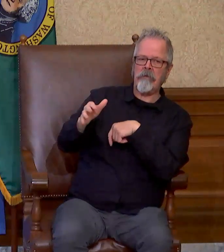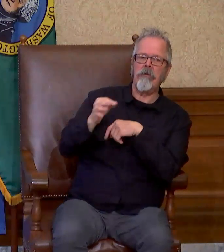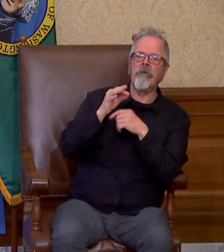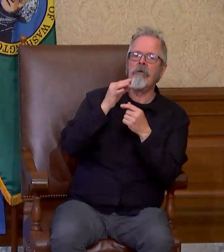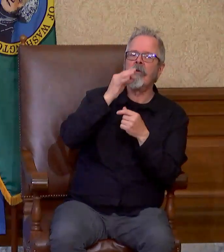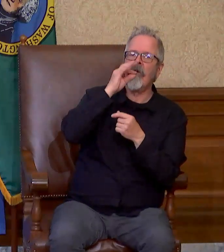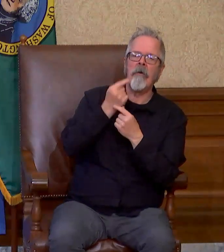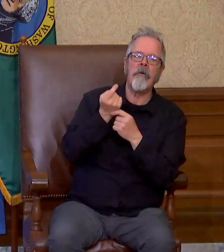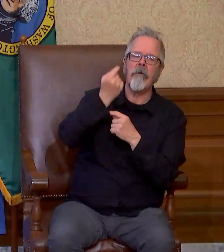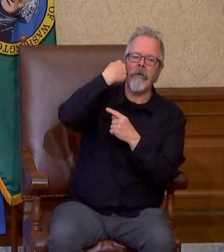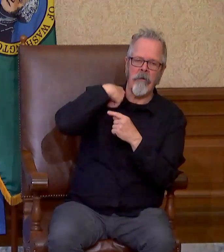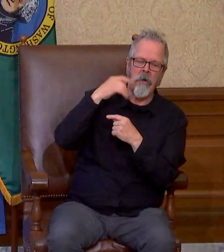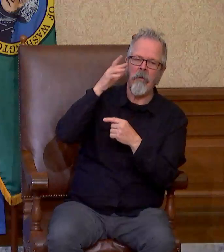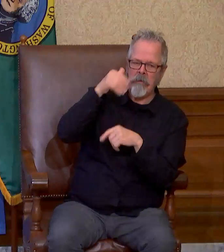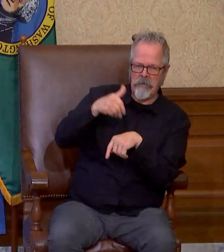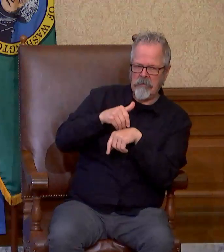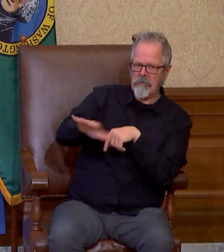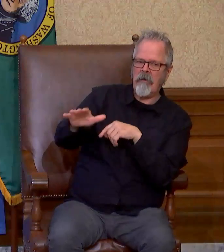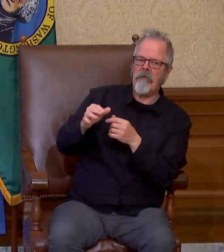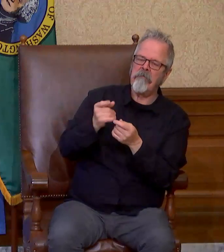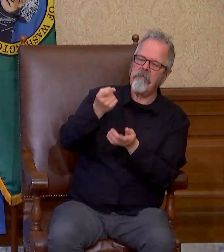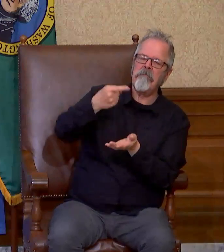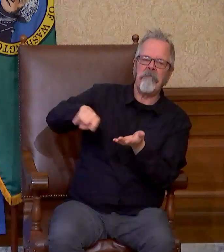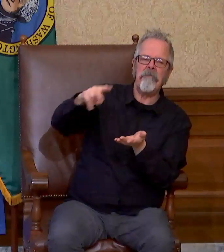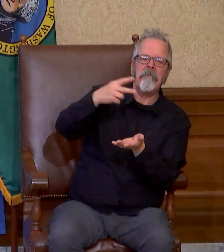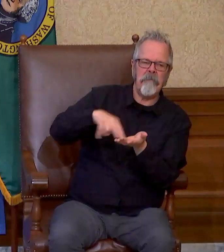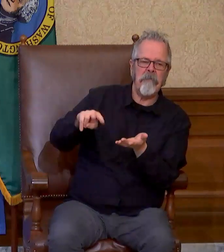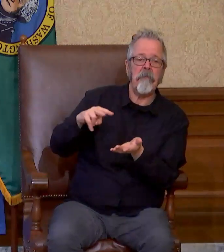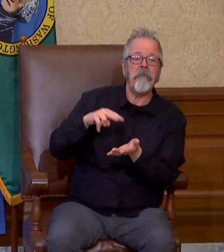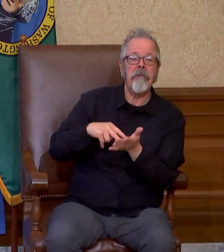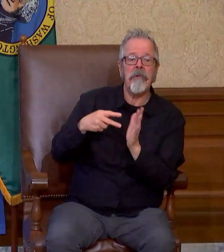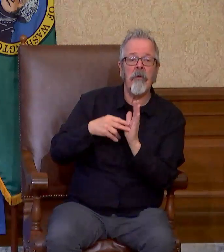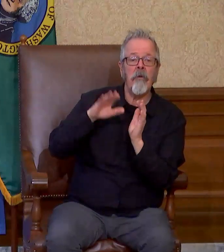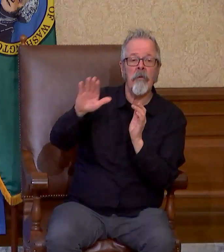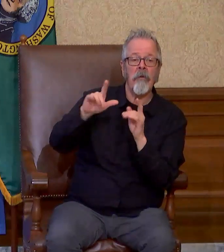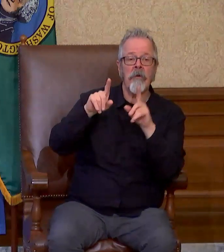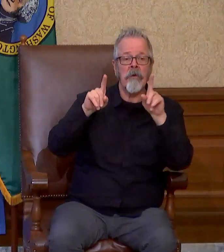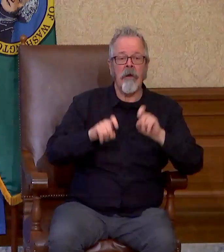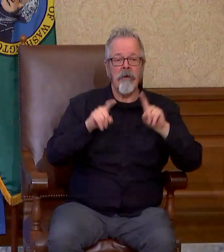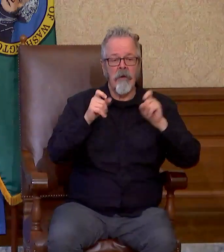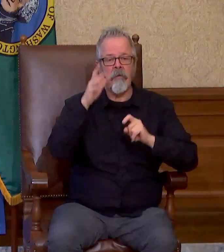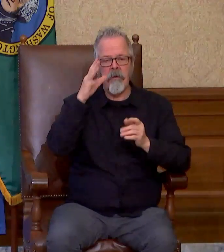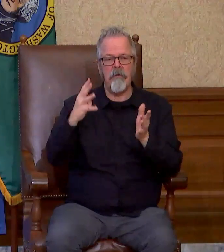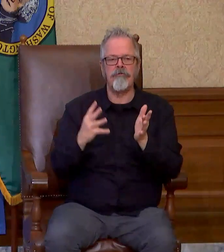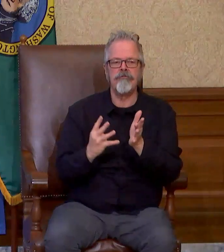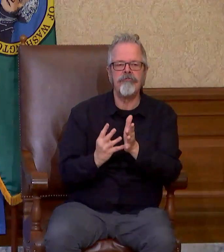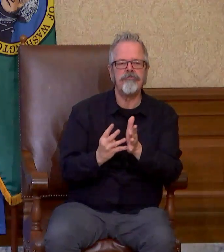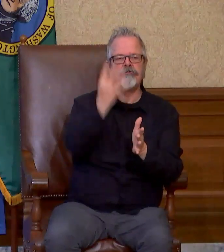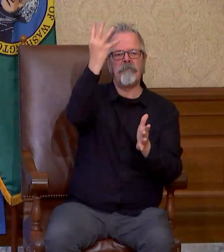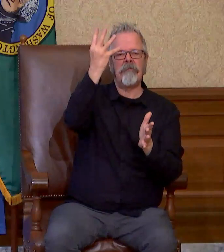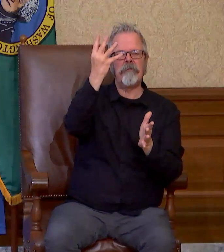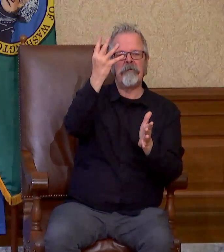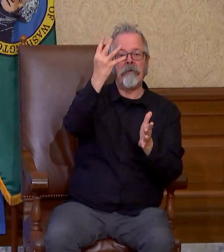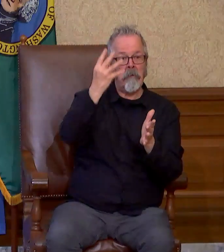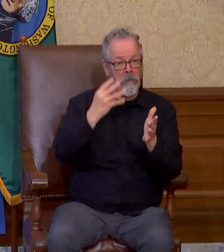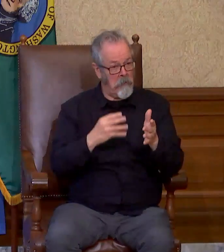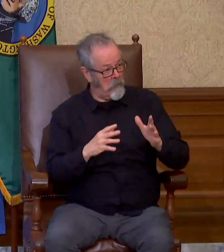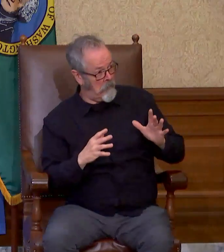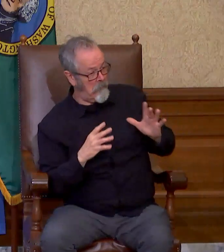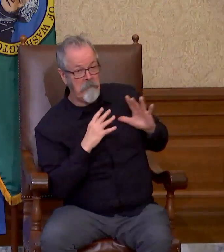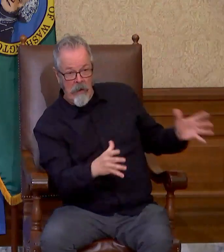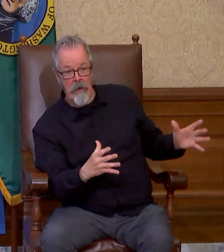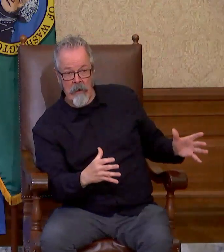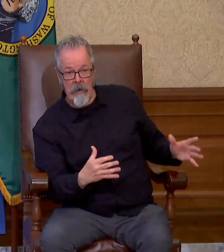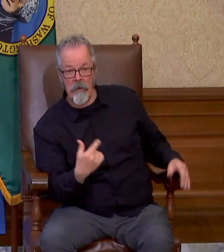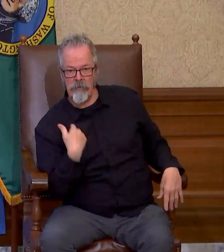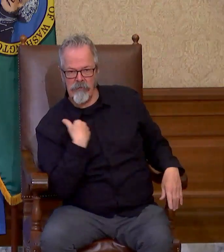testing in the next week or two. So we are basing this projection on that, and I'm very hopeful that that comes